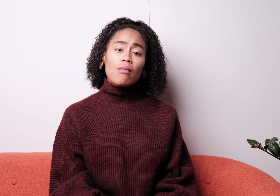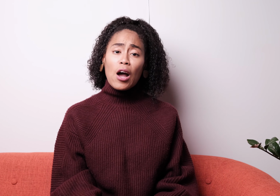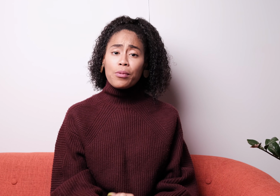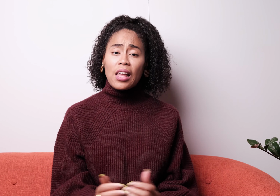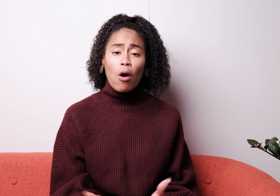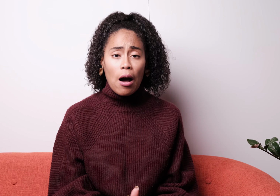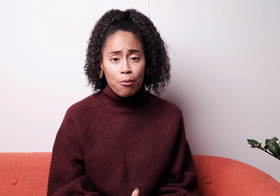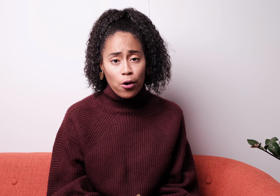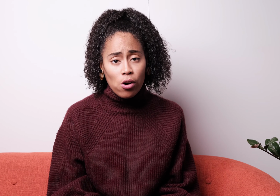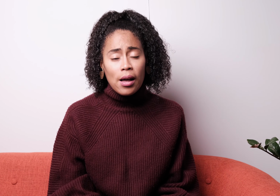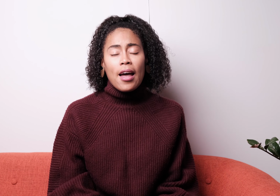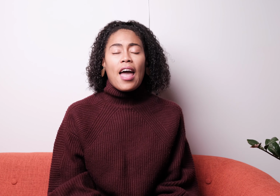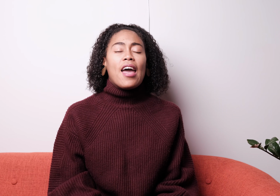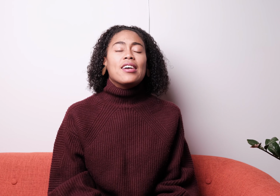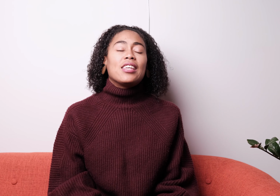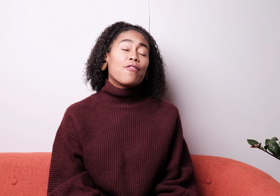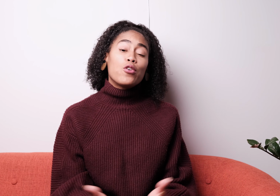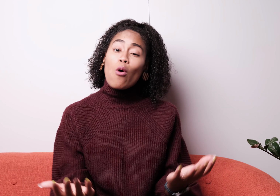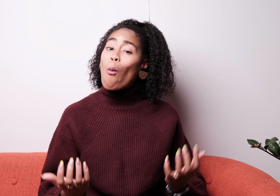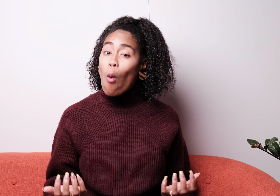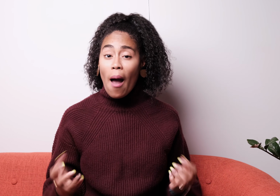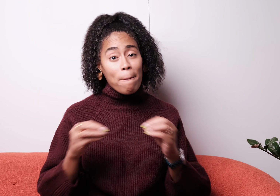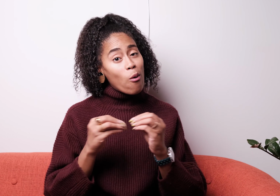hope that they were helpful. And if you want